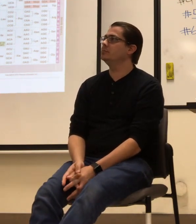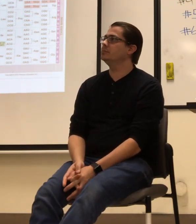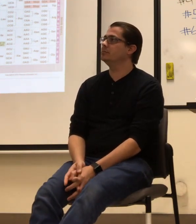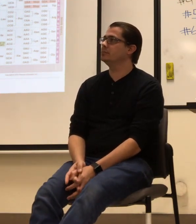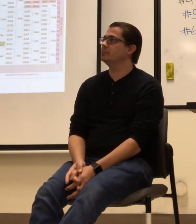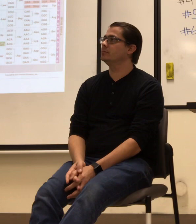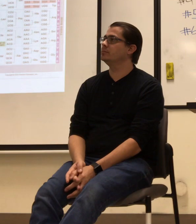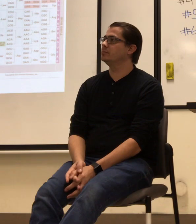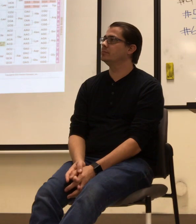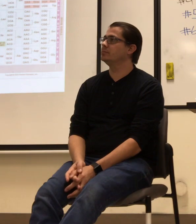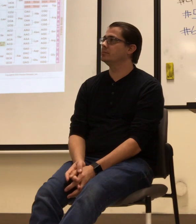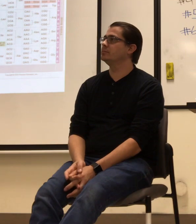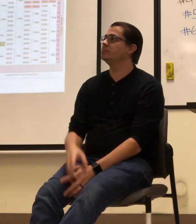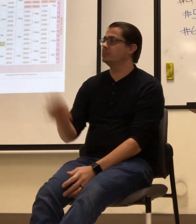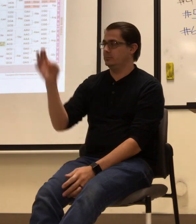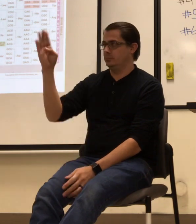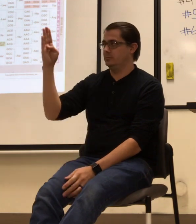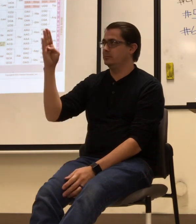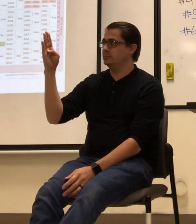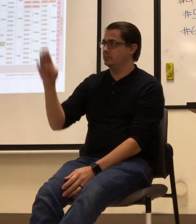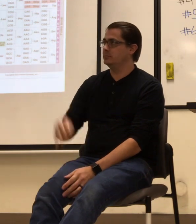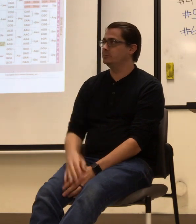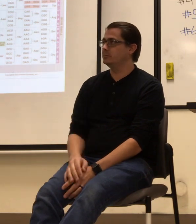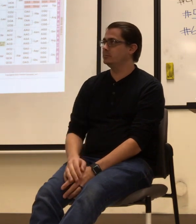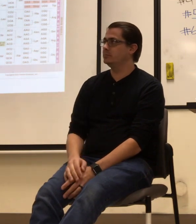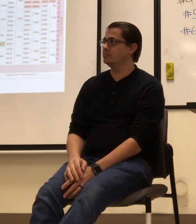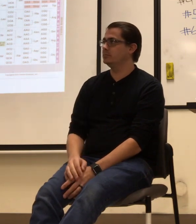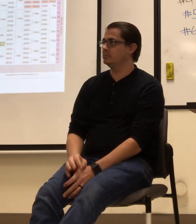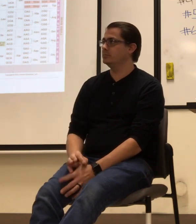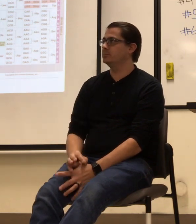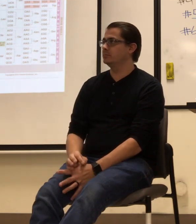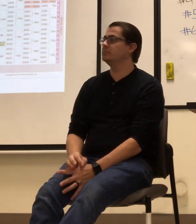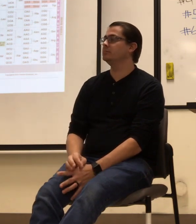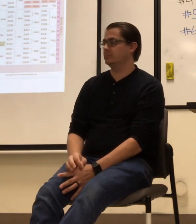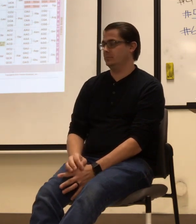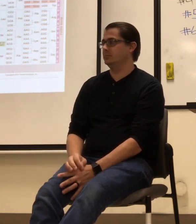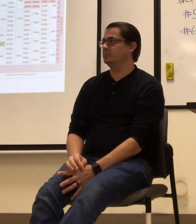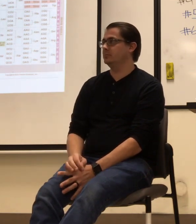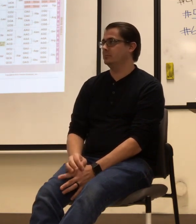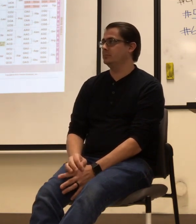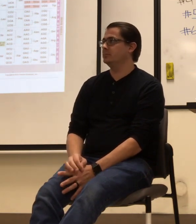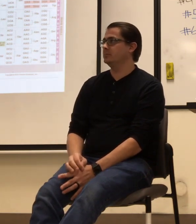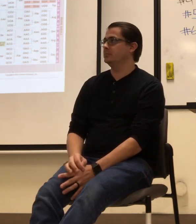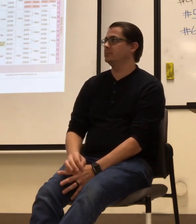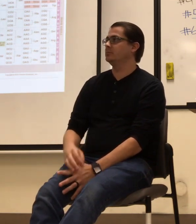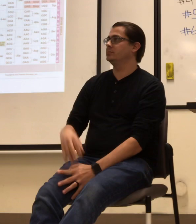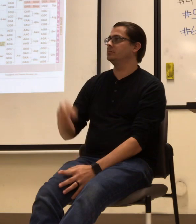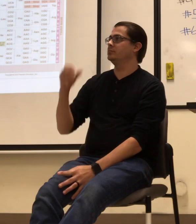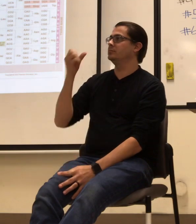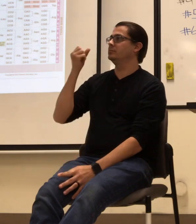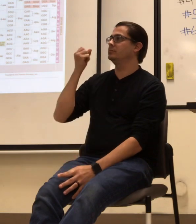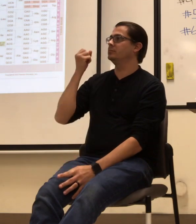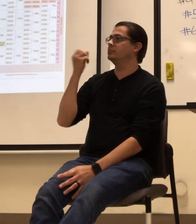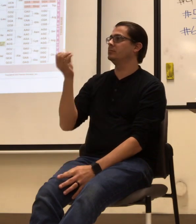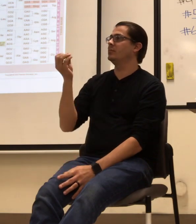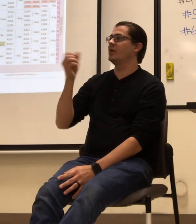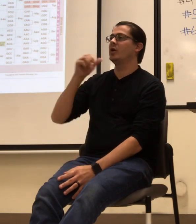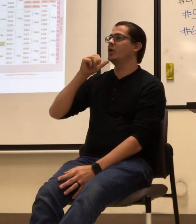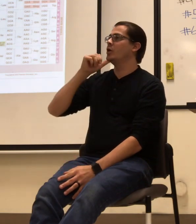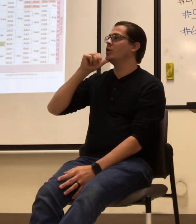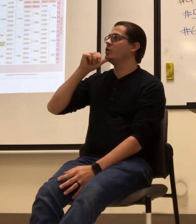Our amino acid polypeptide chain will have 4. Okay, and so basically, don't